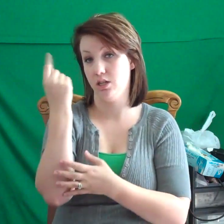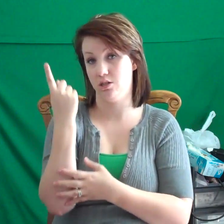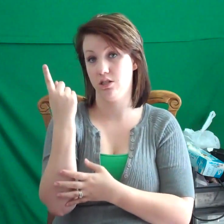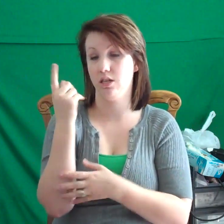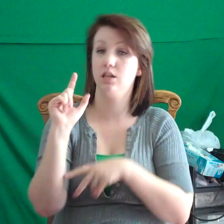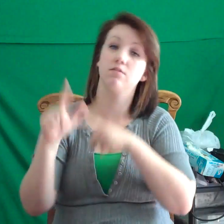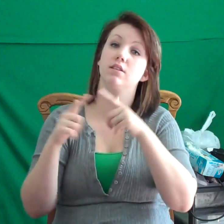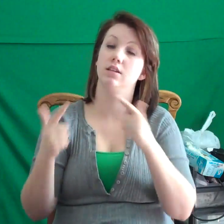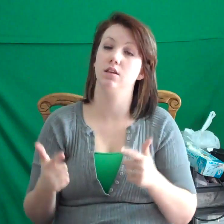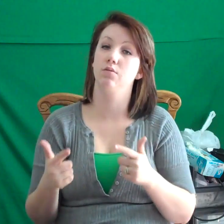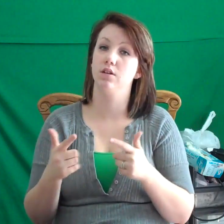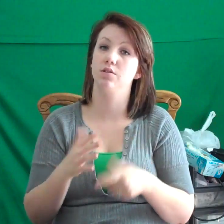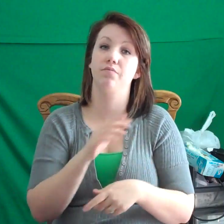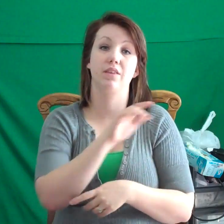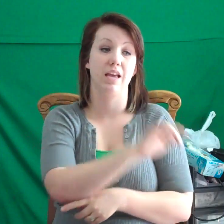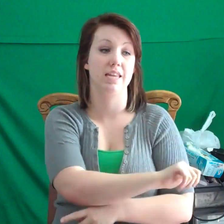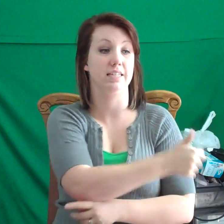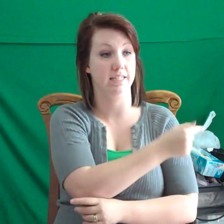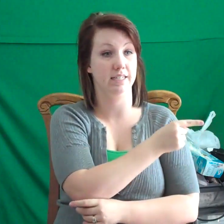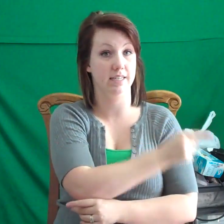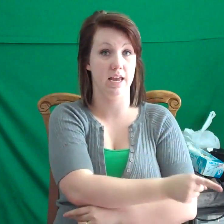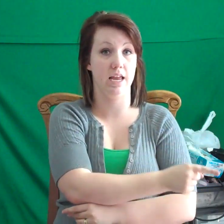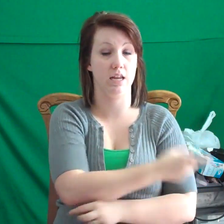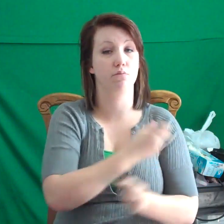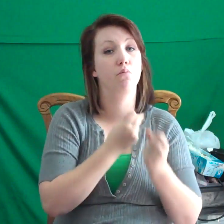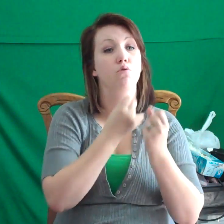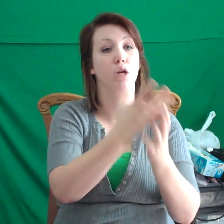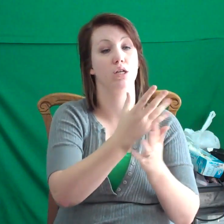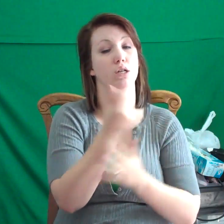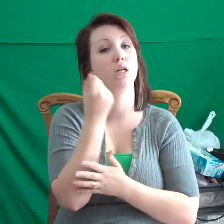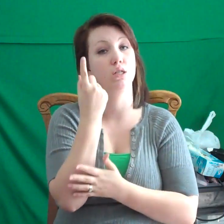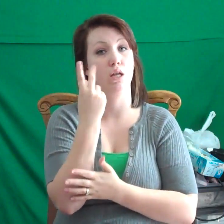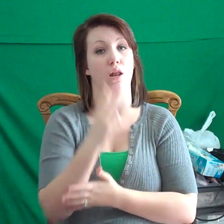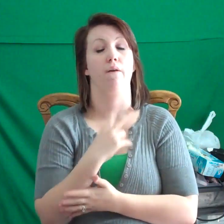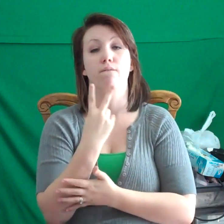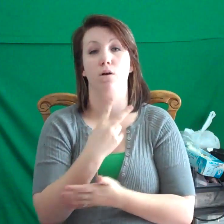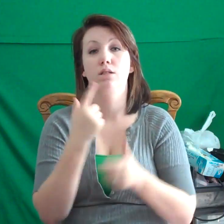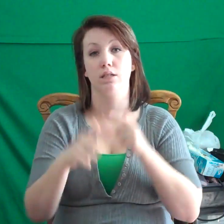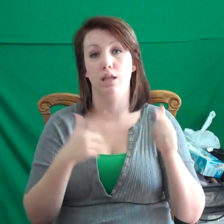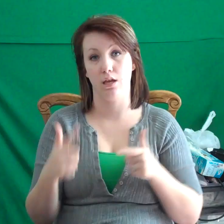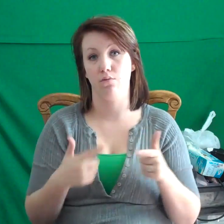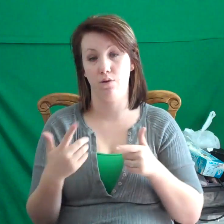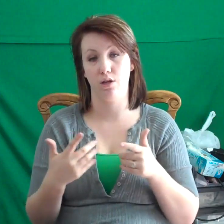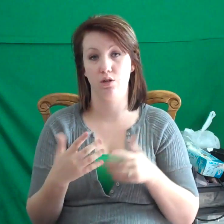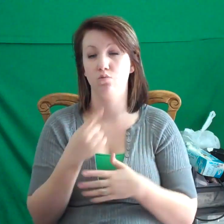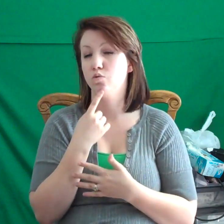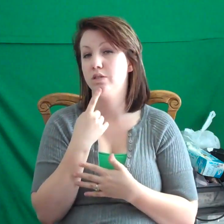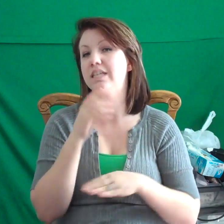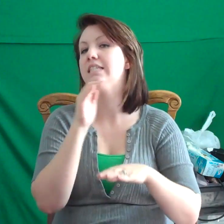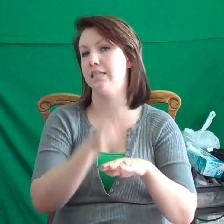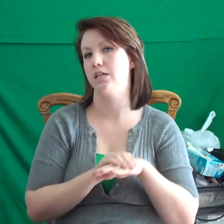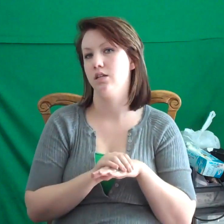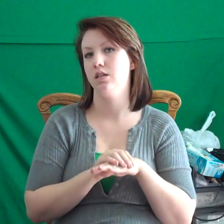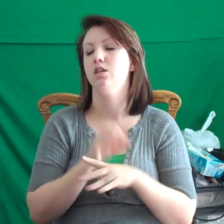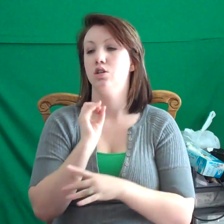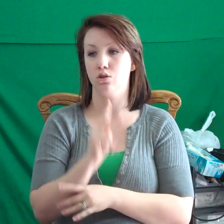sign language. Section 10 is your production and understanding of your voicing language, which we'll say is English. Alright, so that's a little